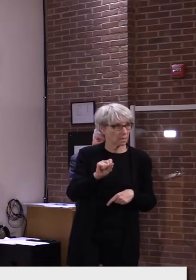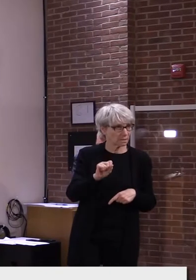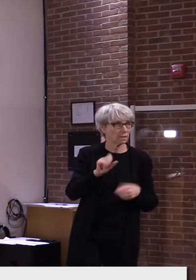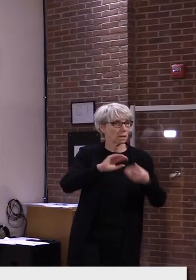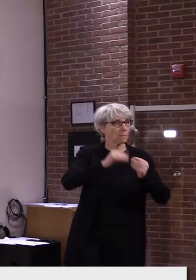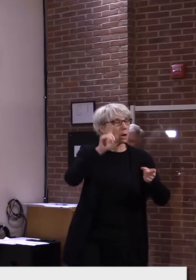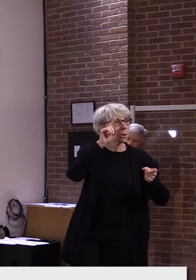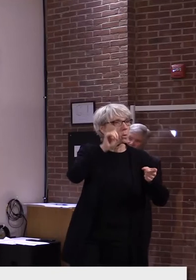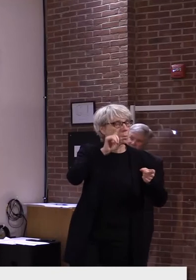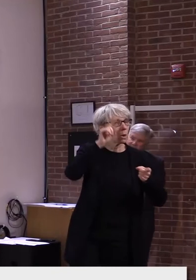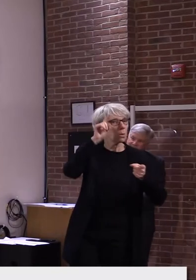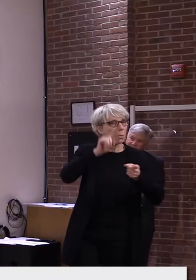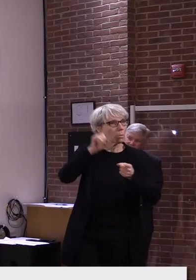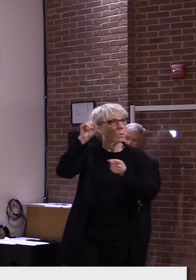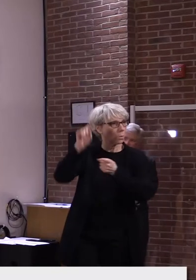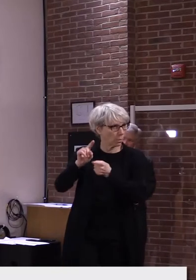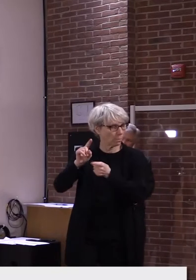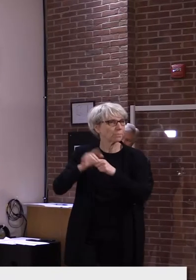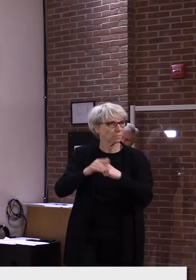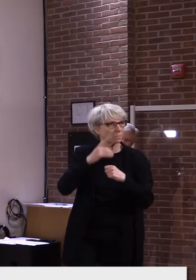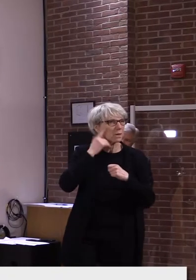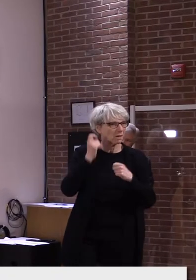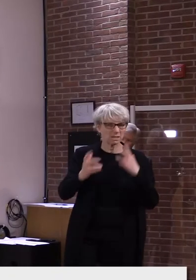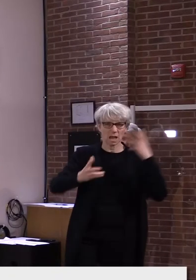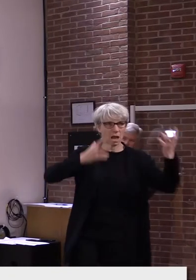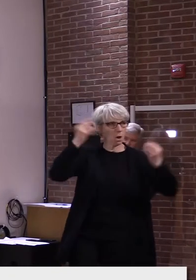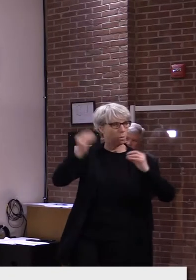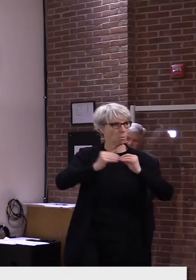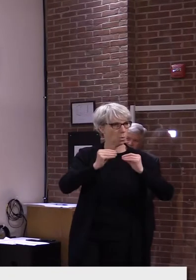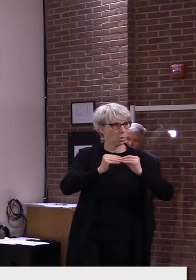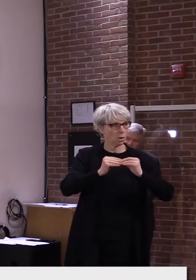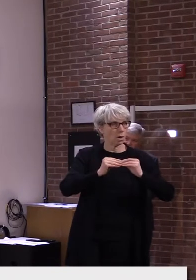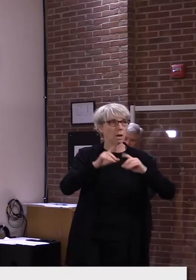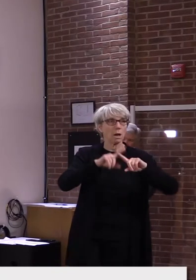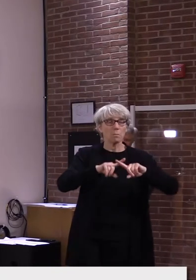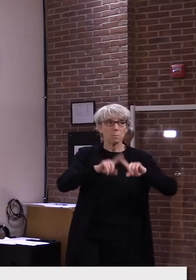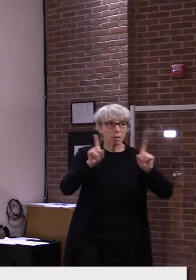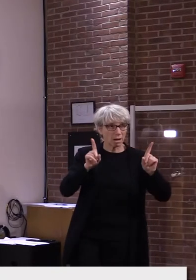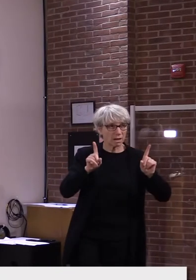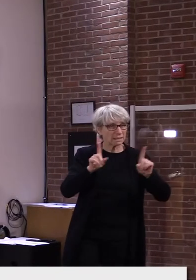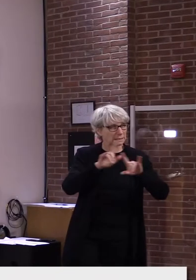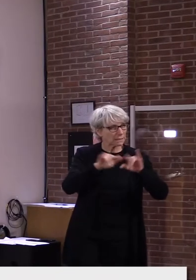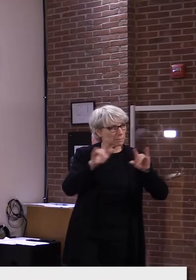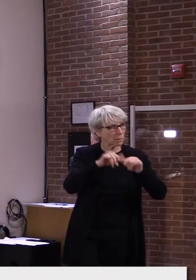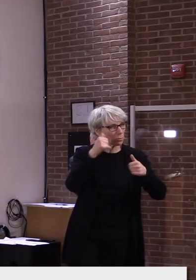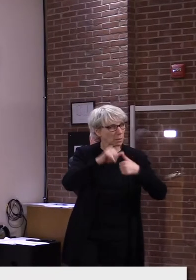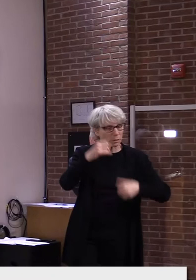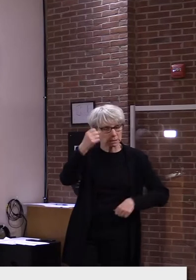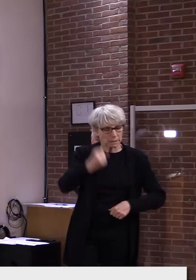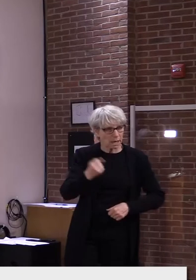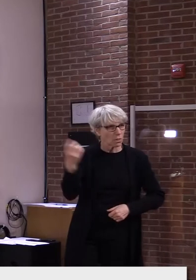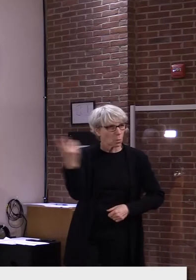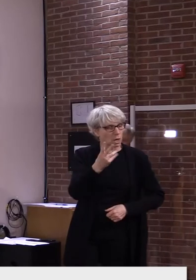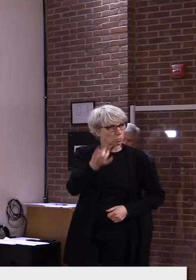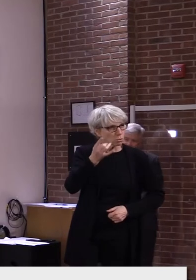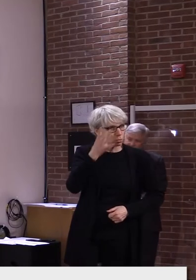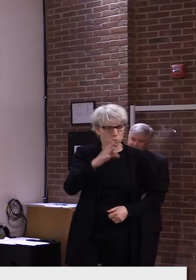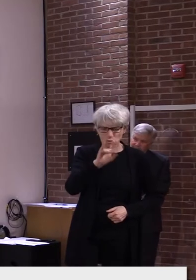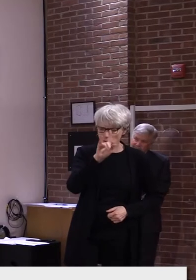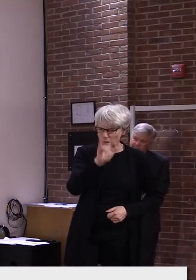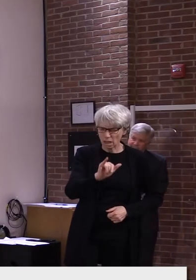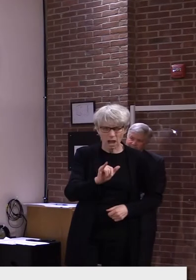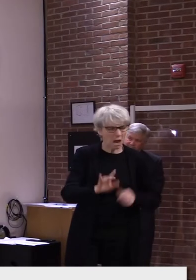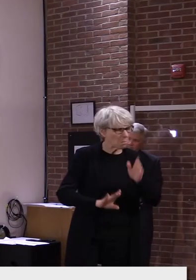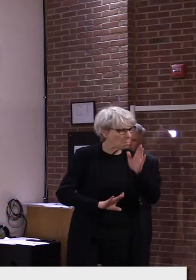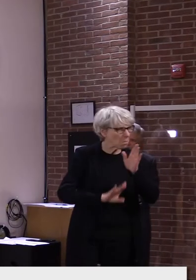more, but we did have that surge in the South and West that occurred around July, actually,